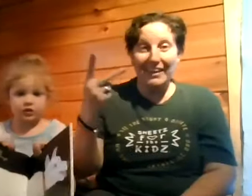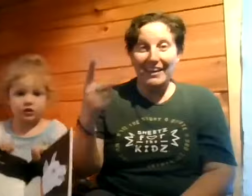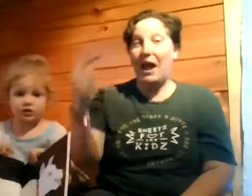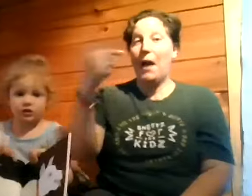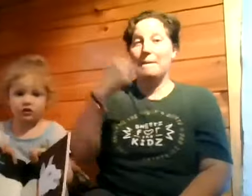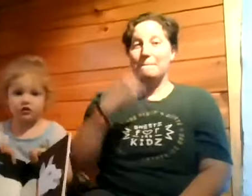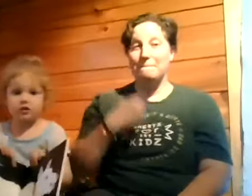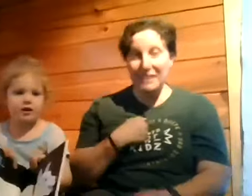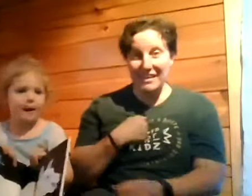looking at me.